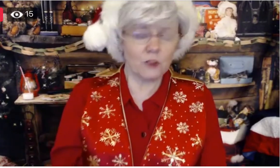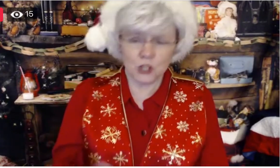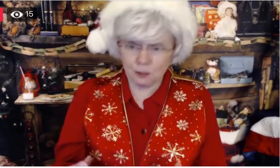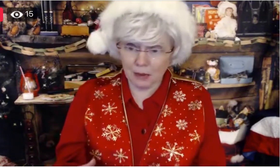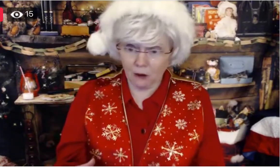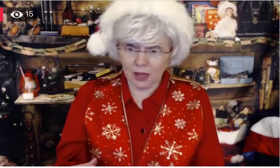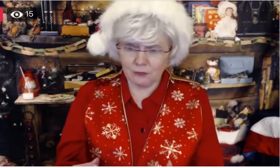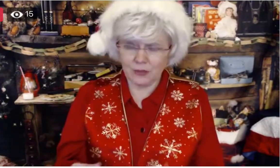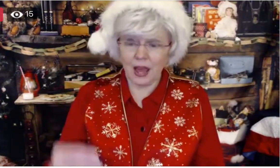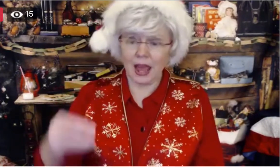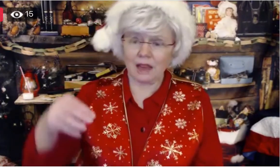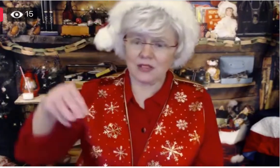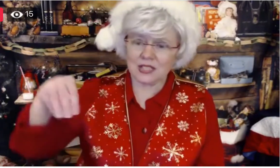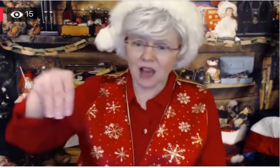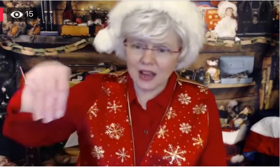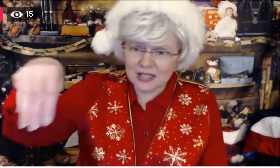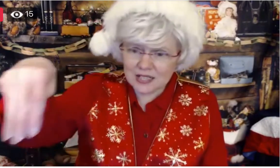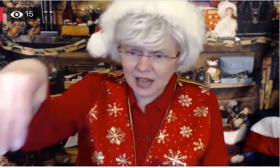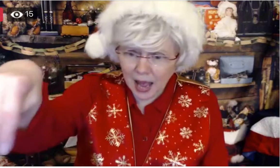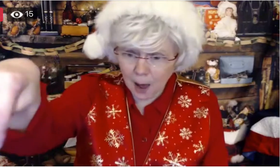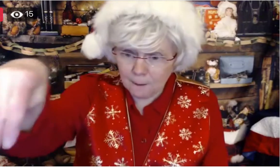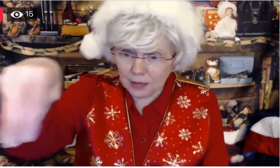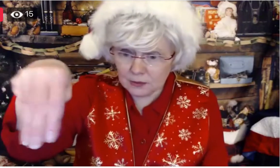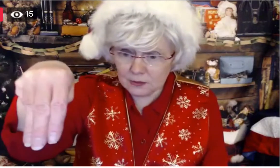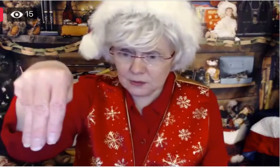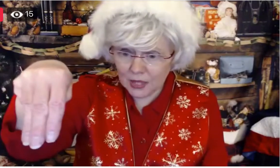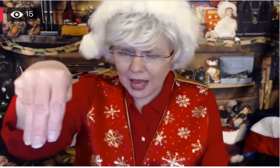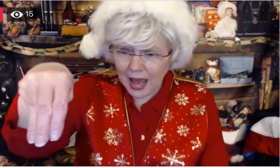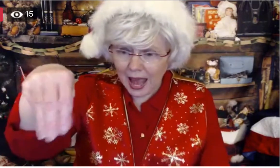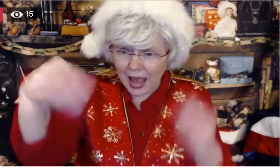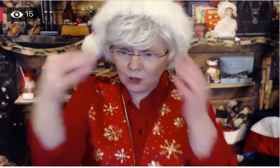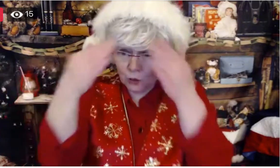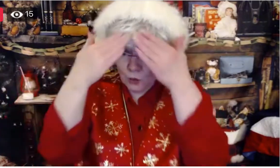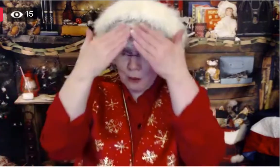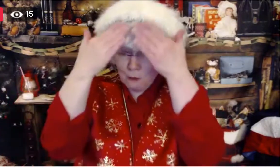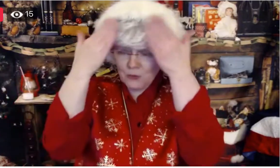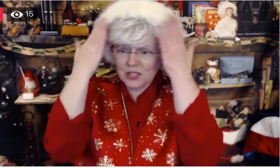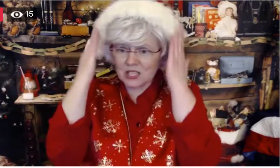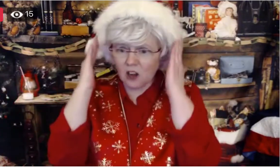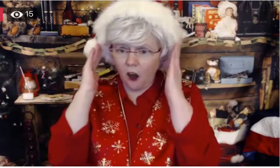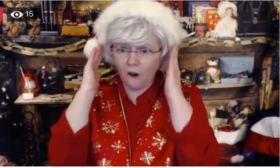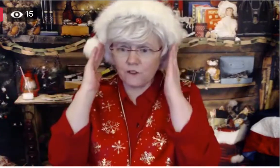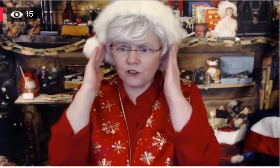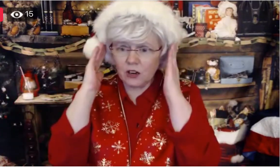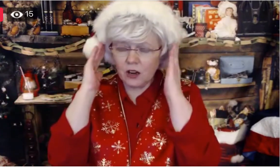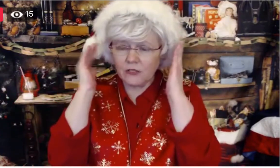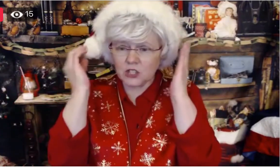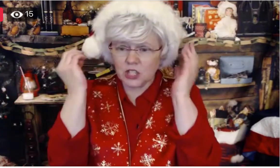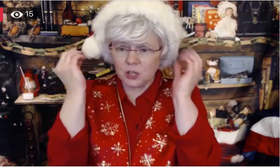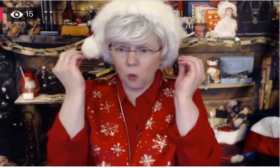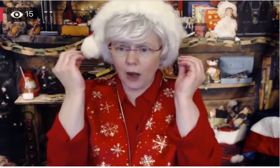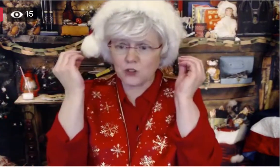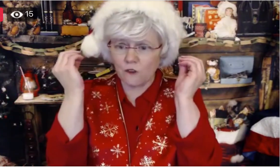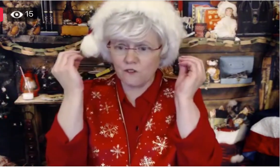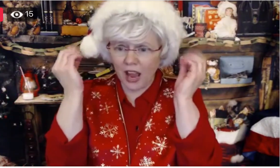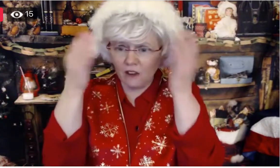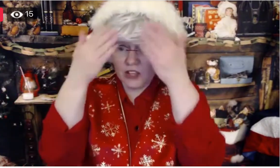Virgin Mary, and the sign is an M. And remember the scarf that she wears or veil that